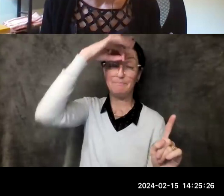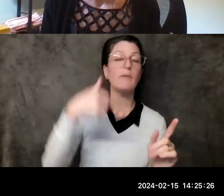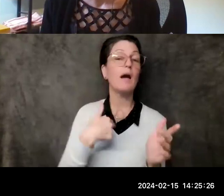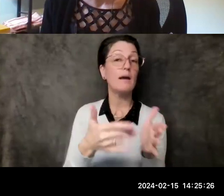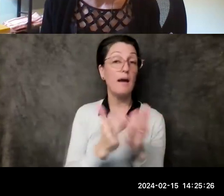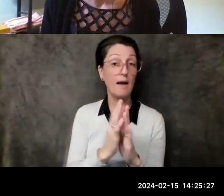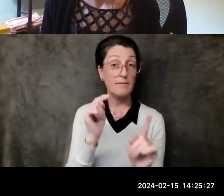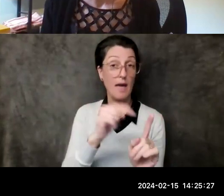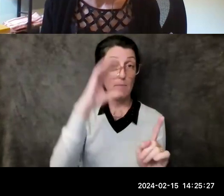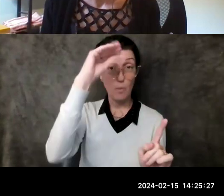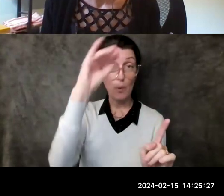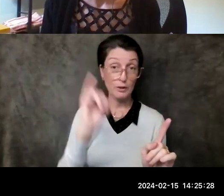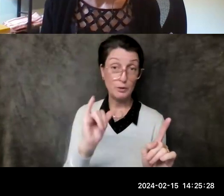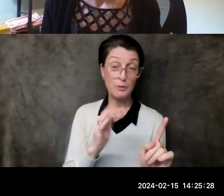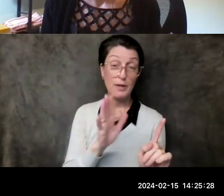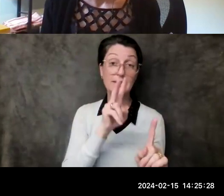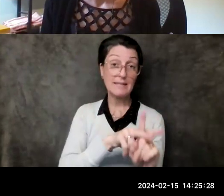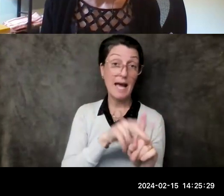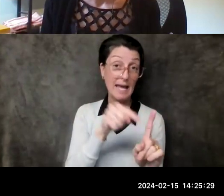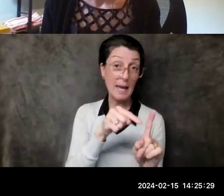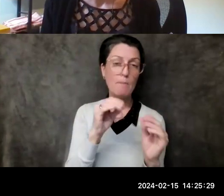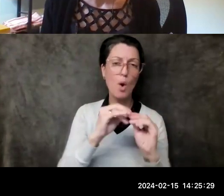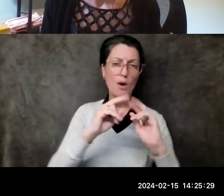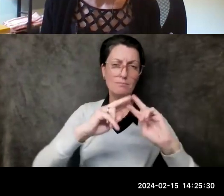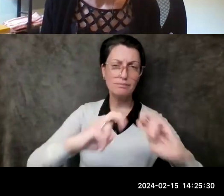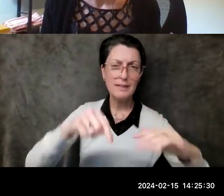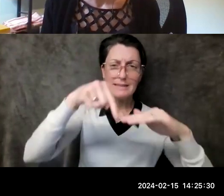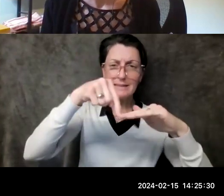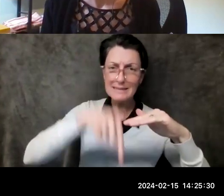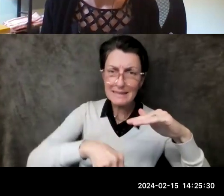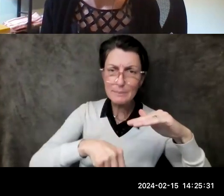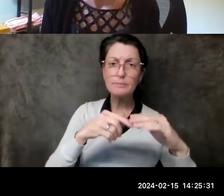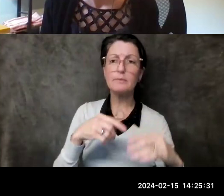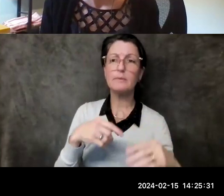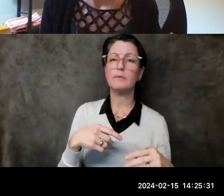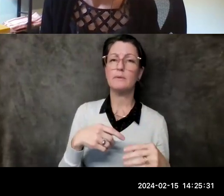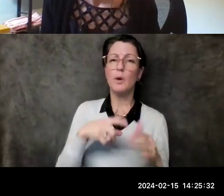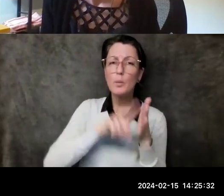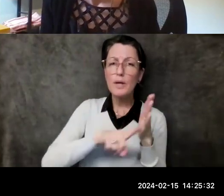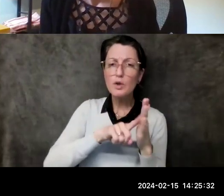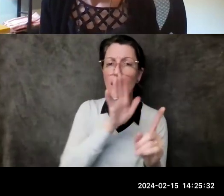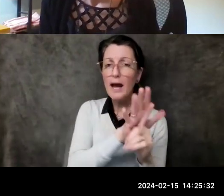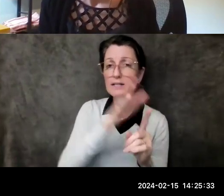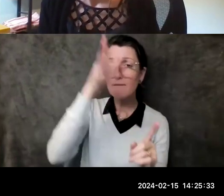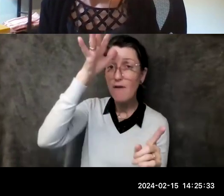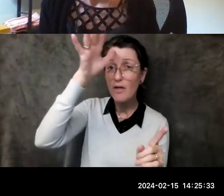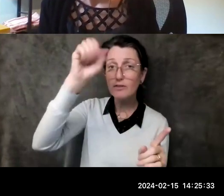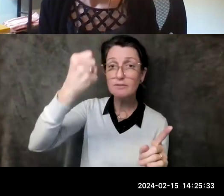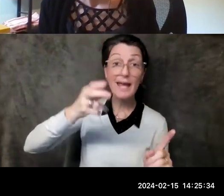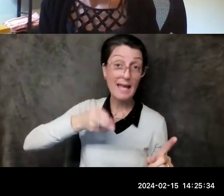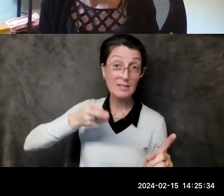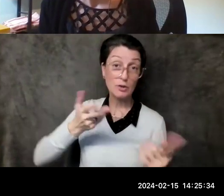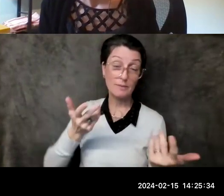was for him to go deeper into his own father's history, right? So surprisingly enough, it comes